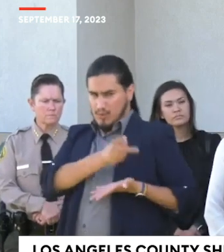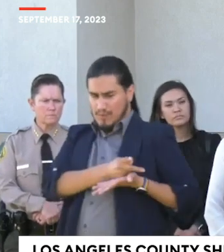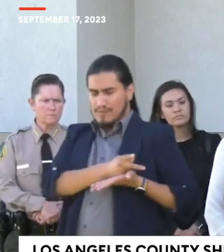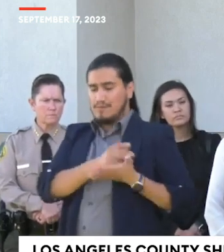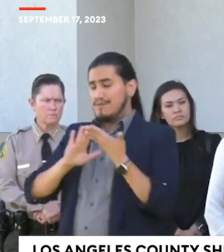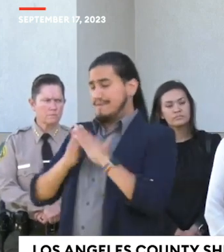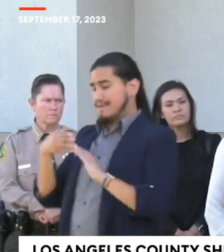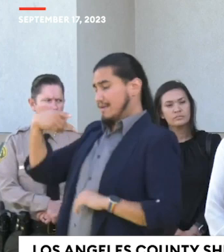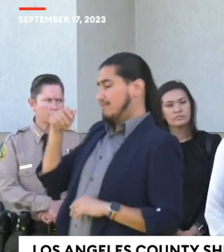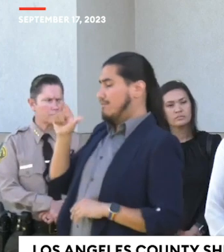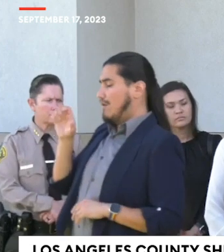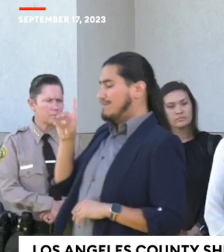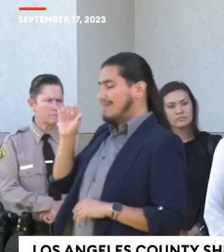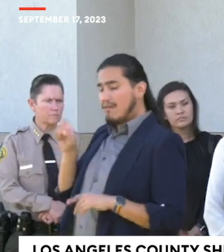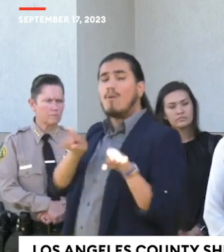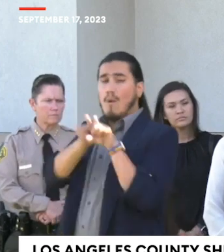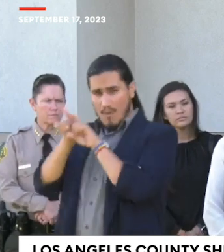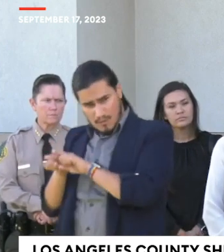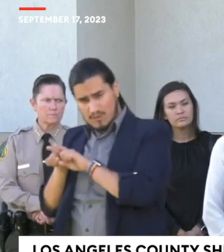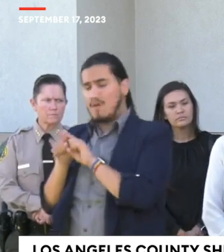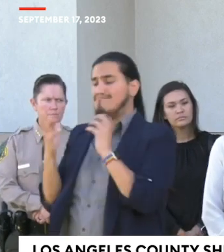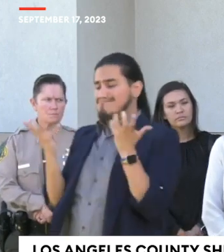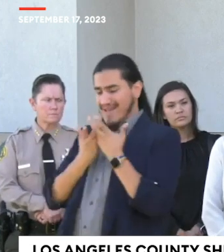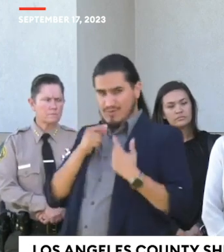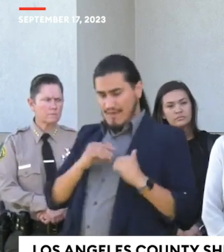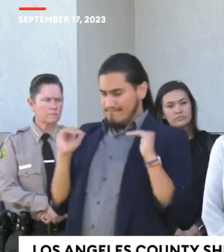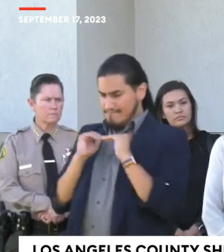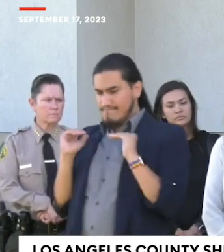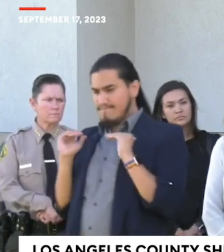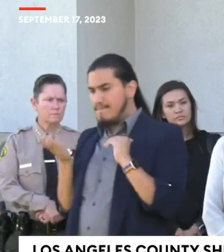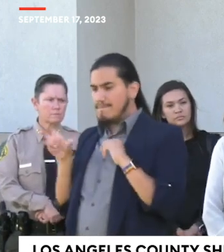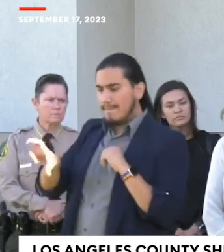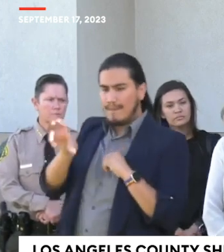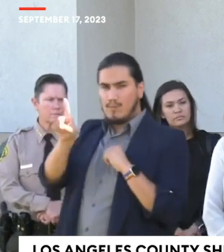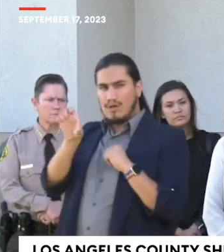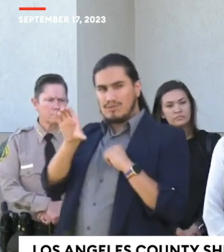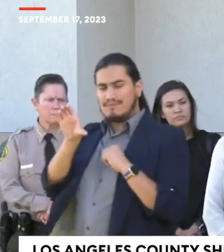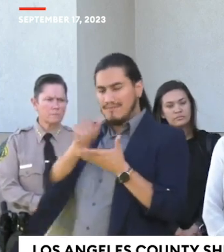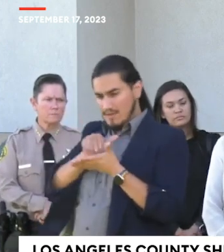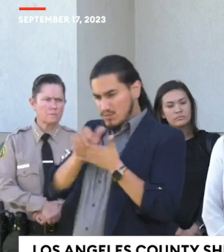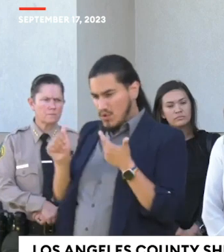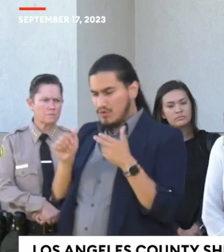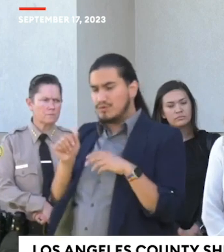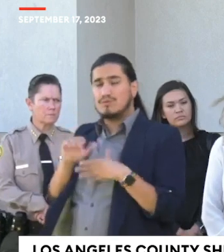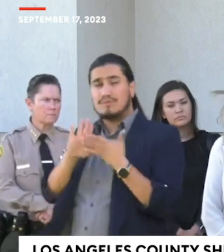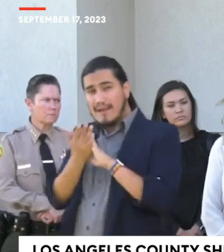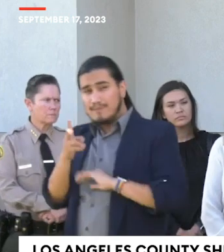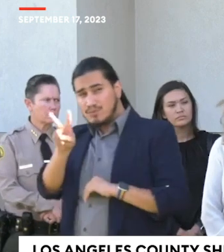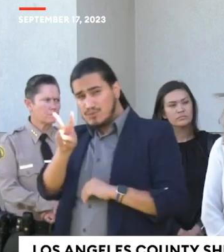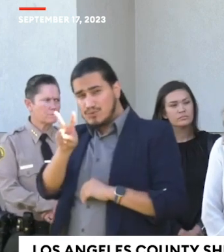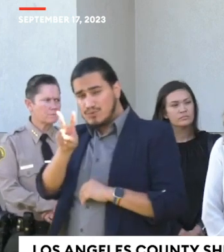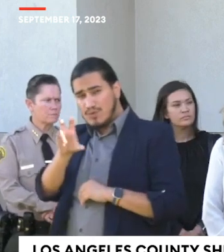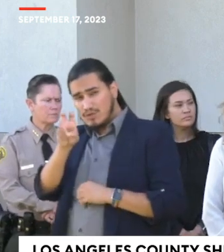The City of Palmdale has also matched that for another $100,000. And ALADS,